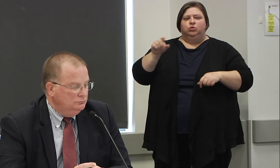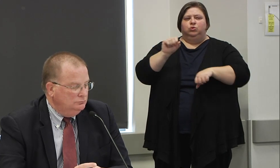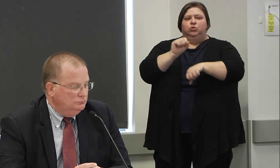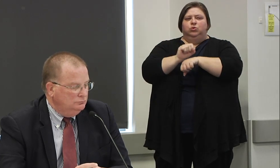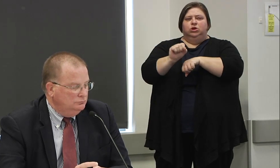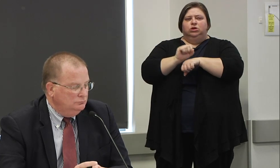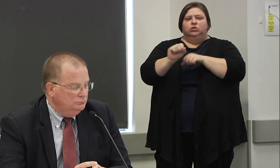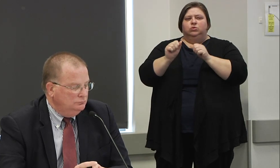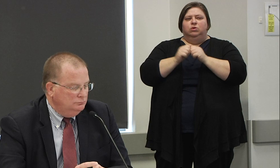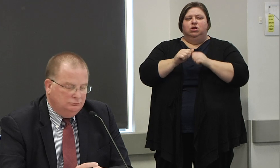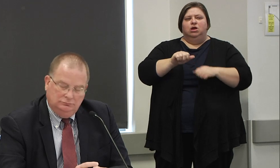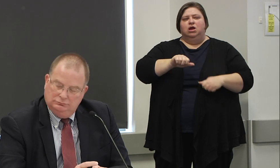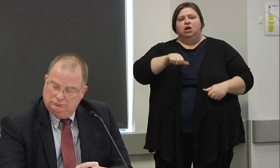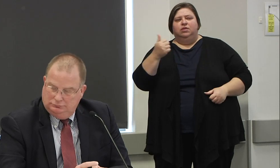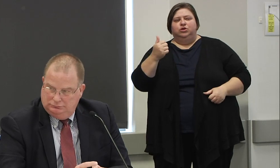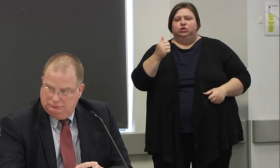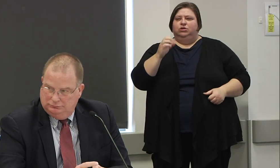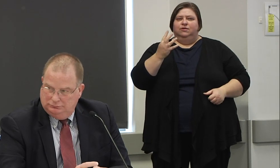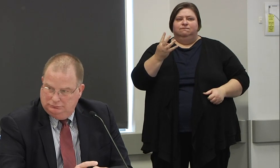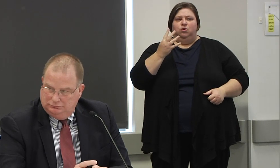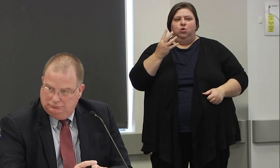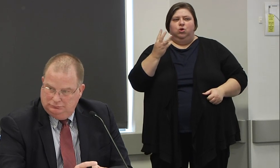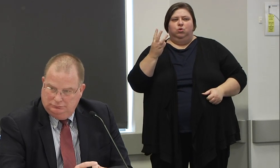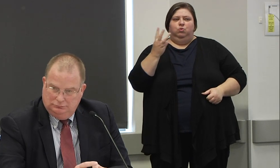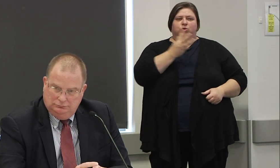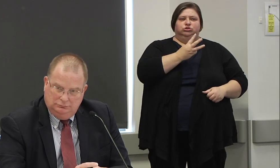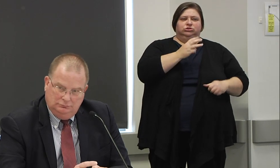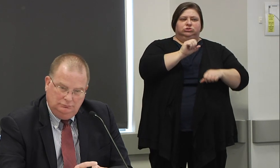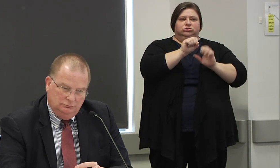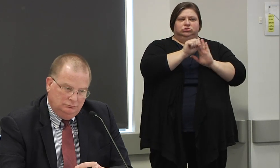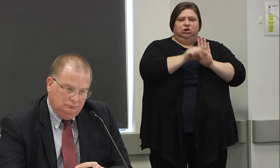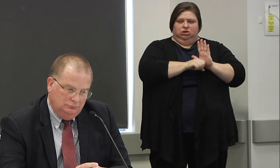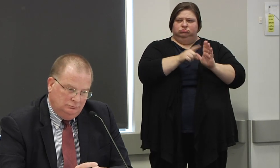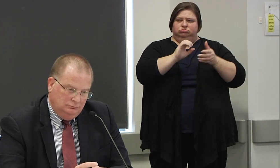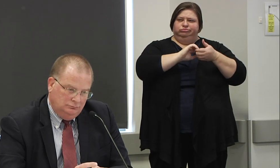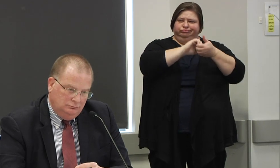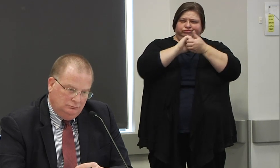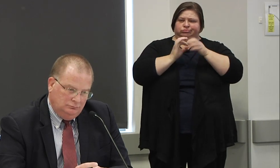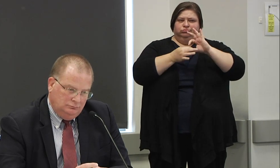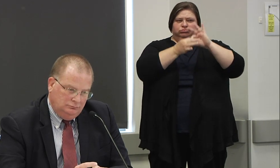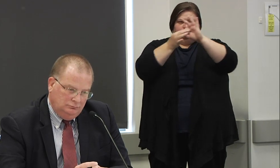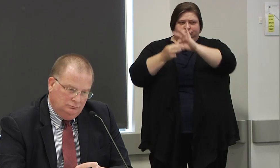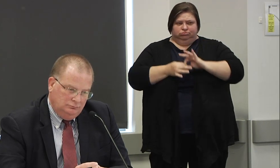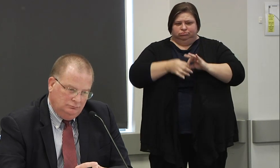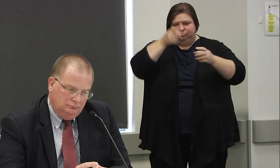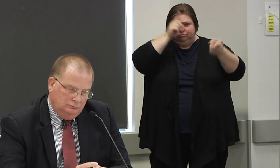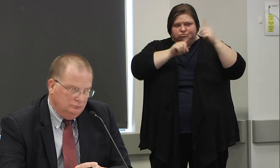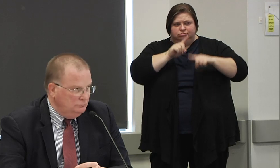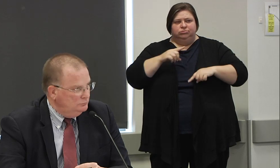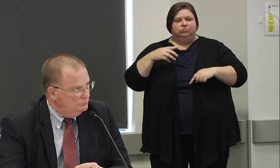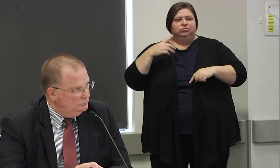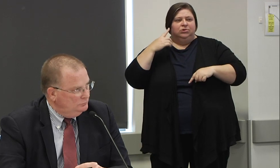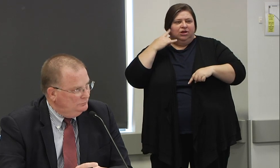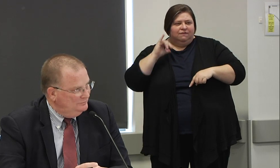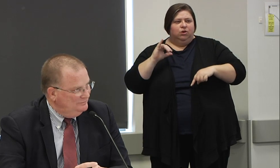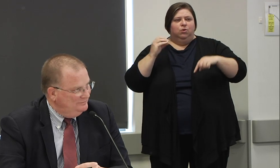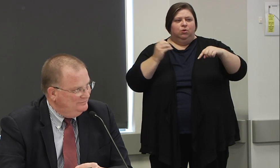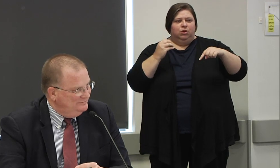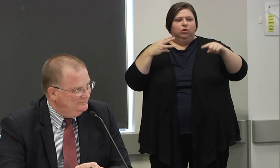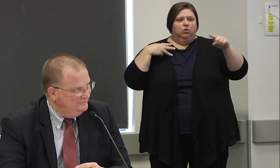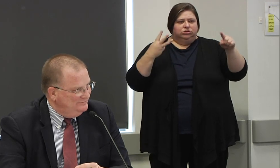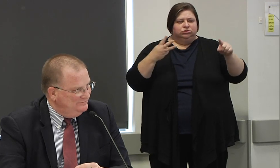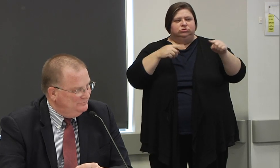states that you're in a pact with? And then I'll just have one other question on another topic. I'll just squeeze it in here. What